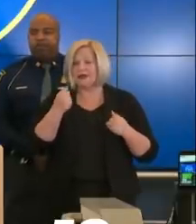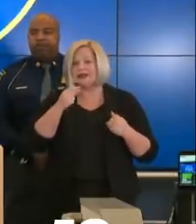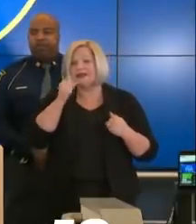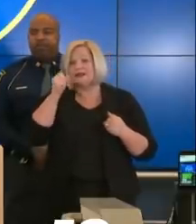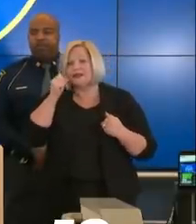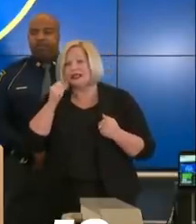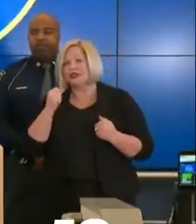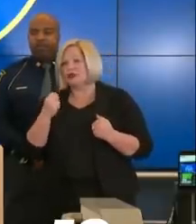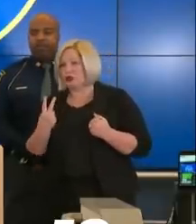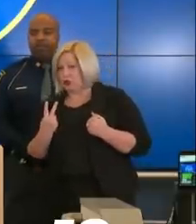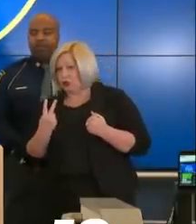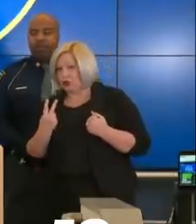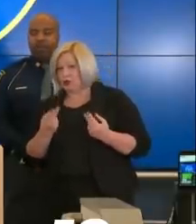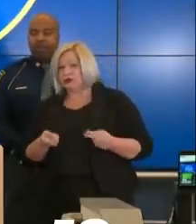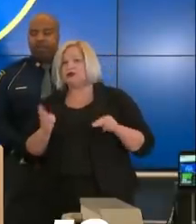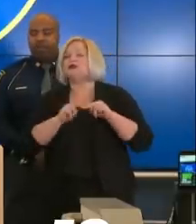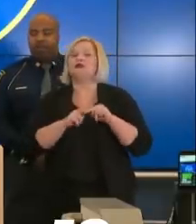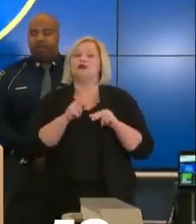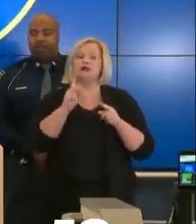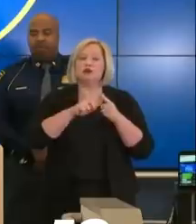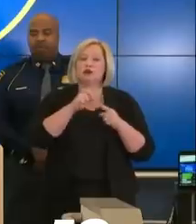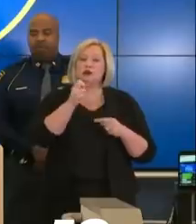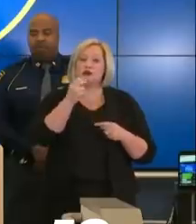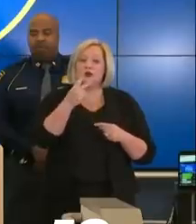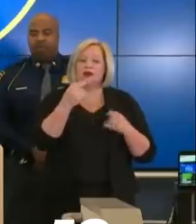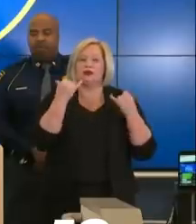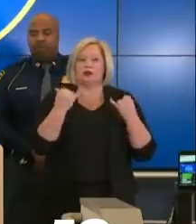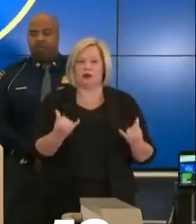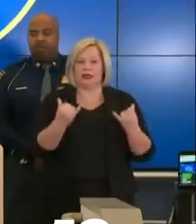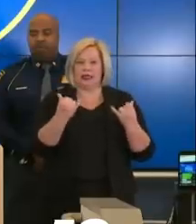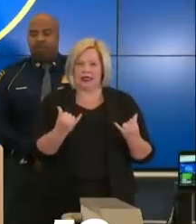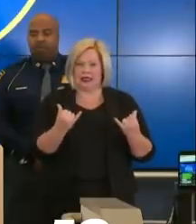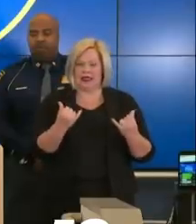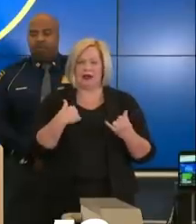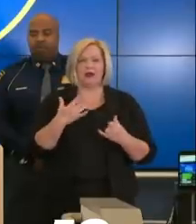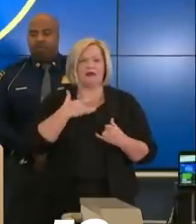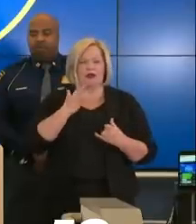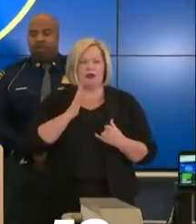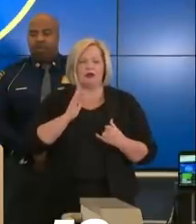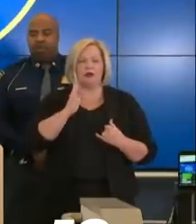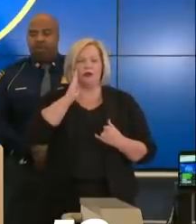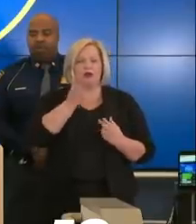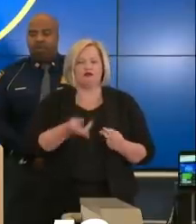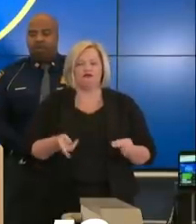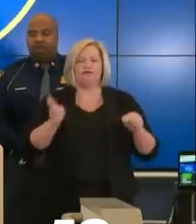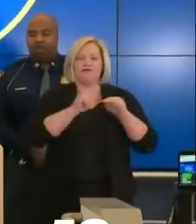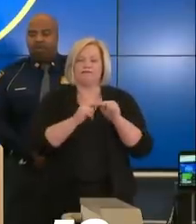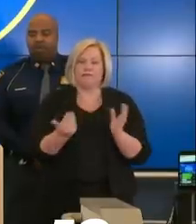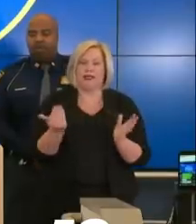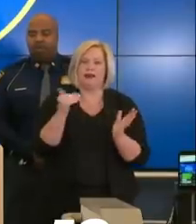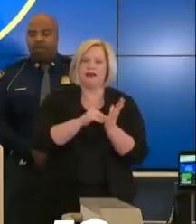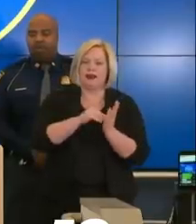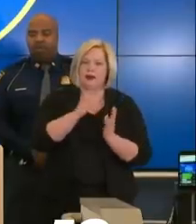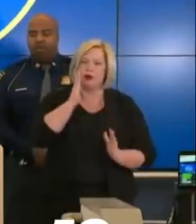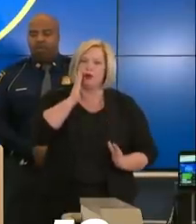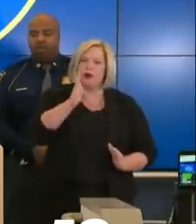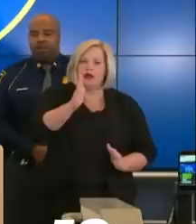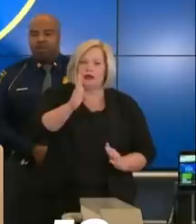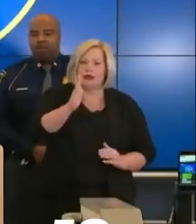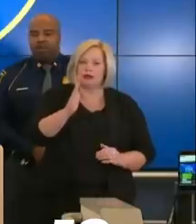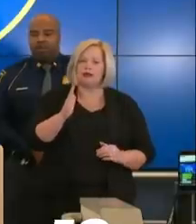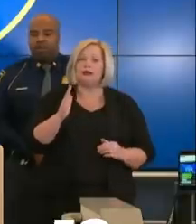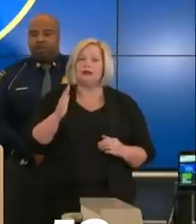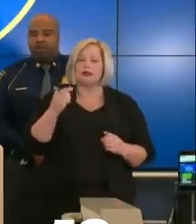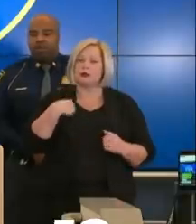yesterday. We are at 12 today. We expect more to come. We are taking these cases